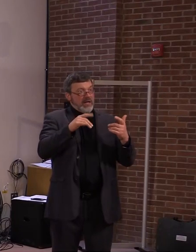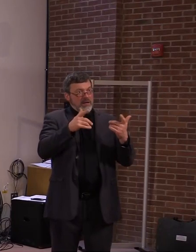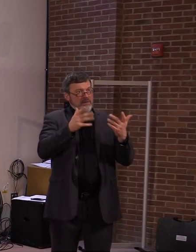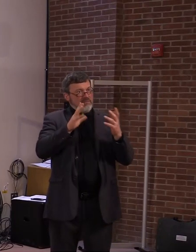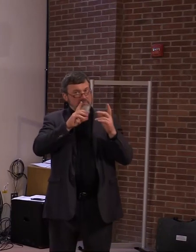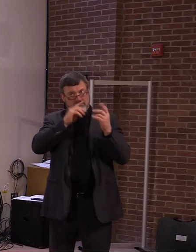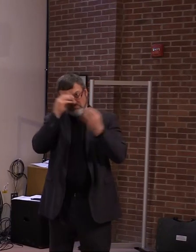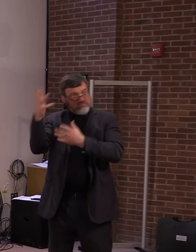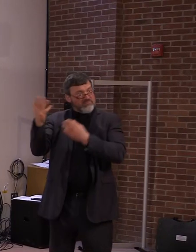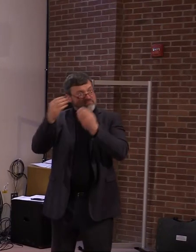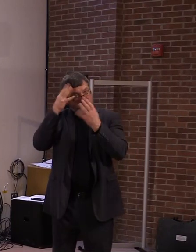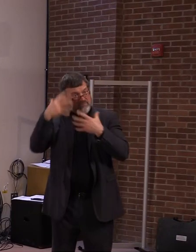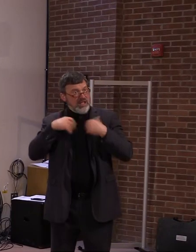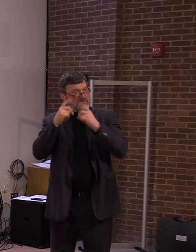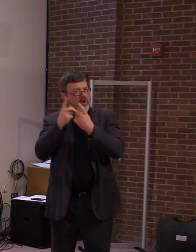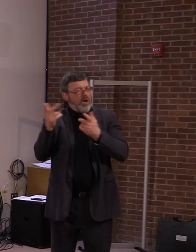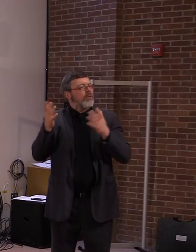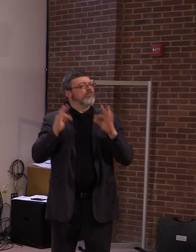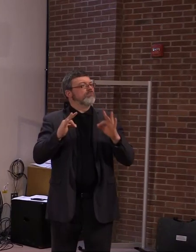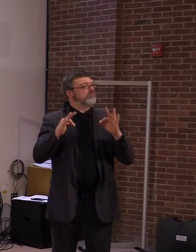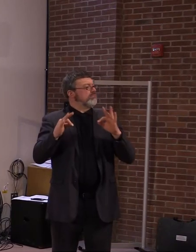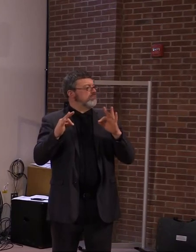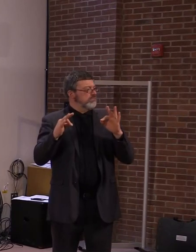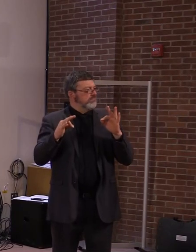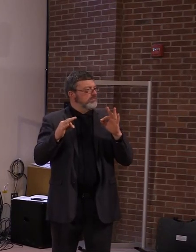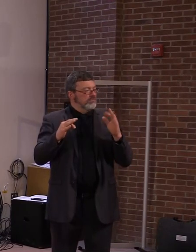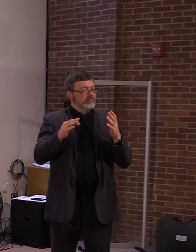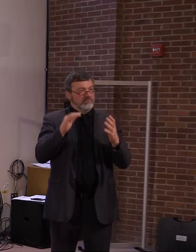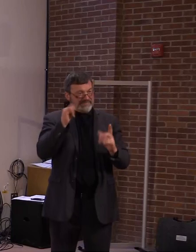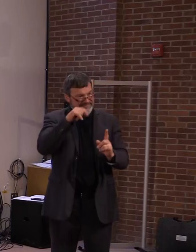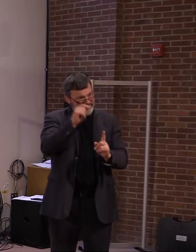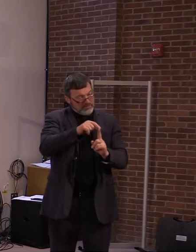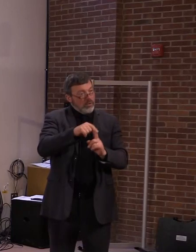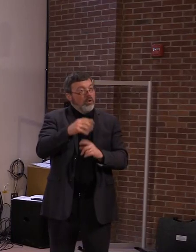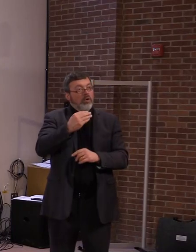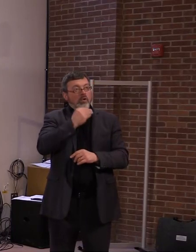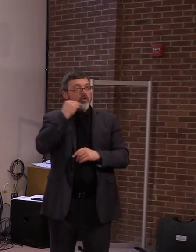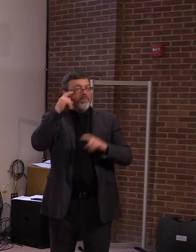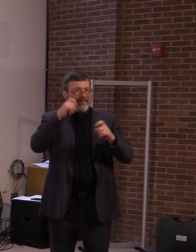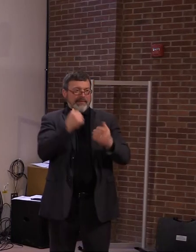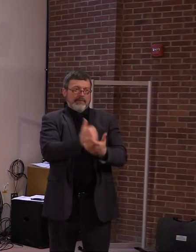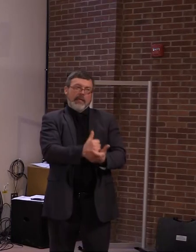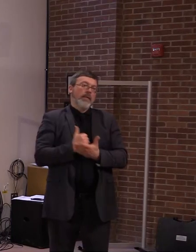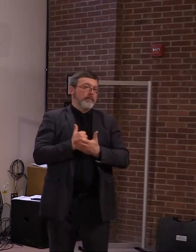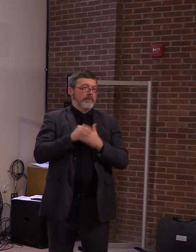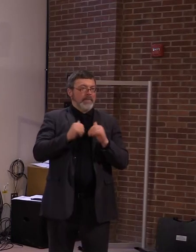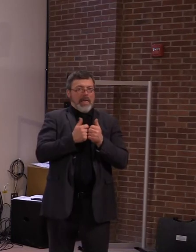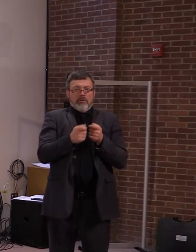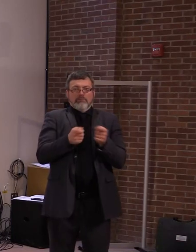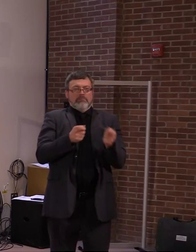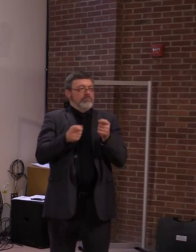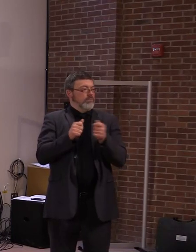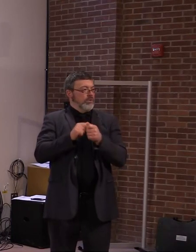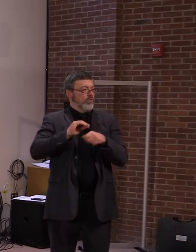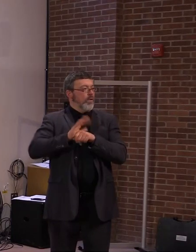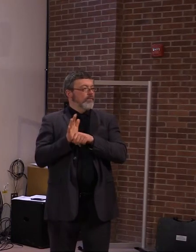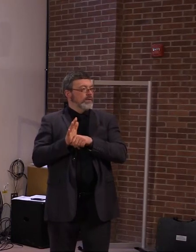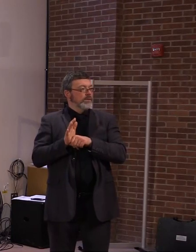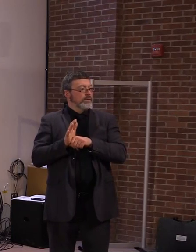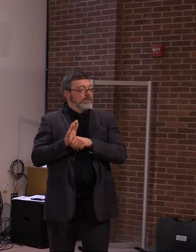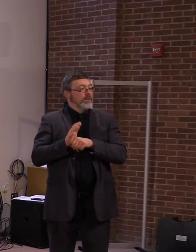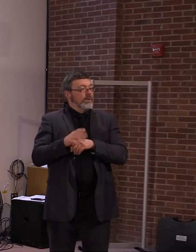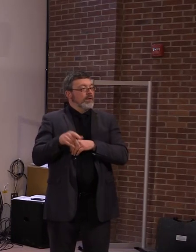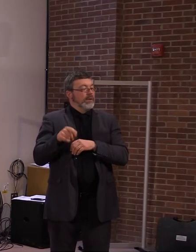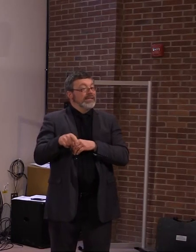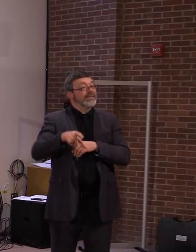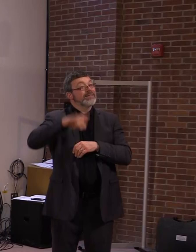tests as we move forward. Now, as I said, this is a transition. It's not going to happen overnight. It's not going to be all at once, but it is going to be